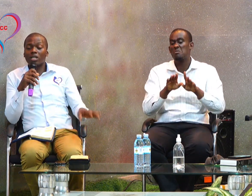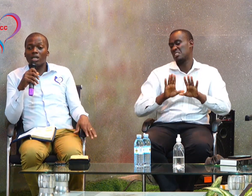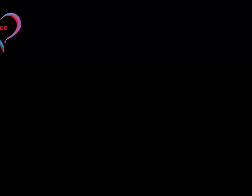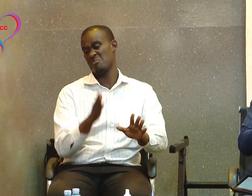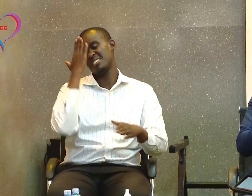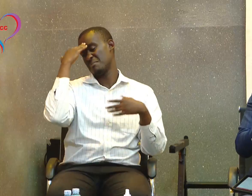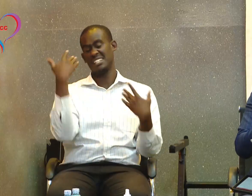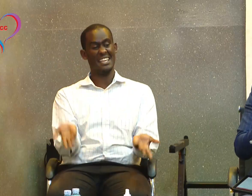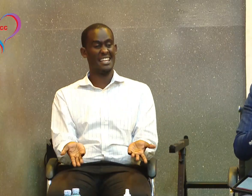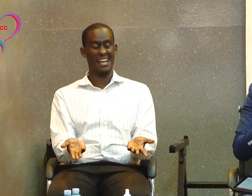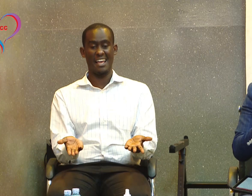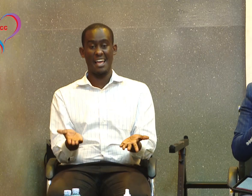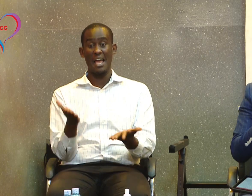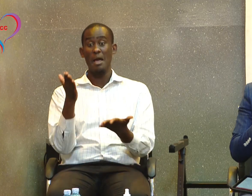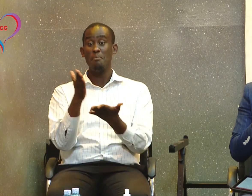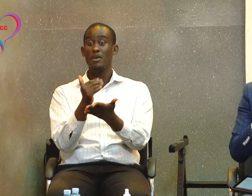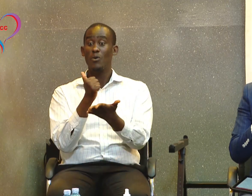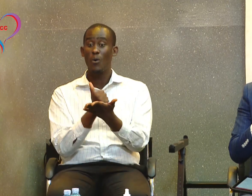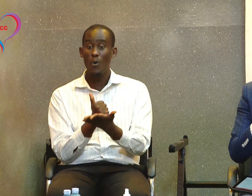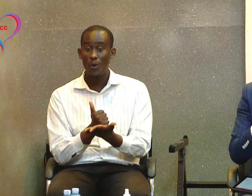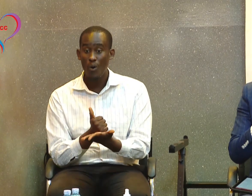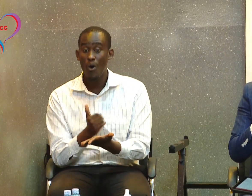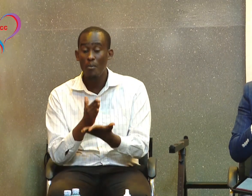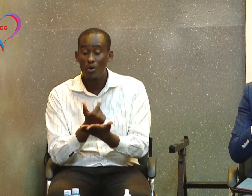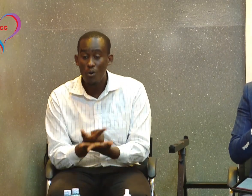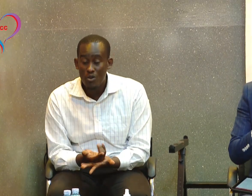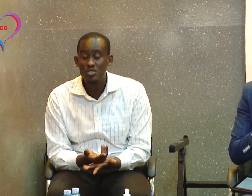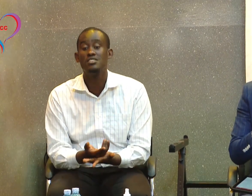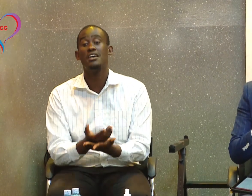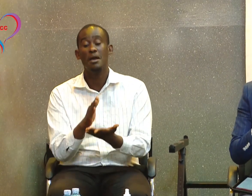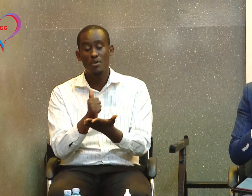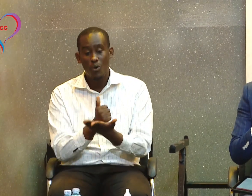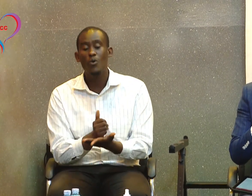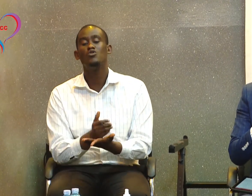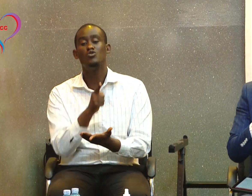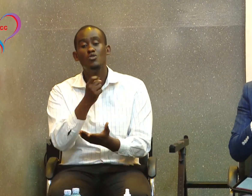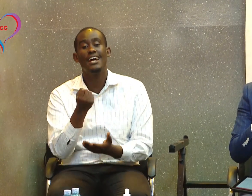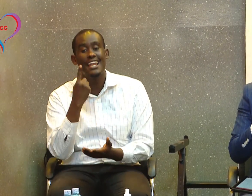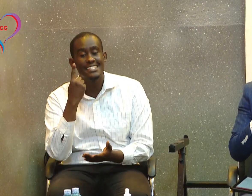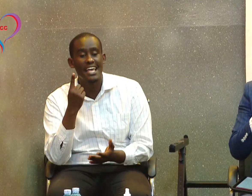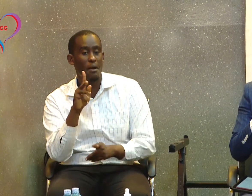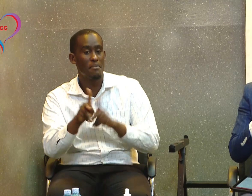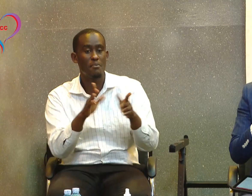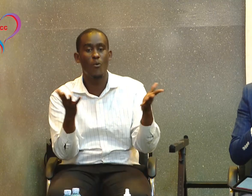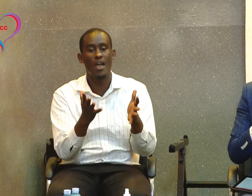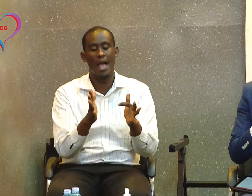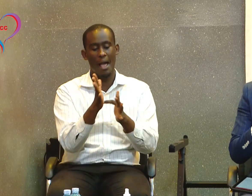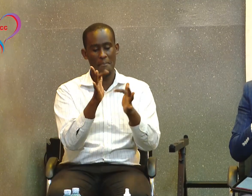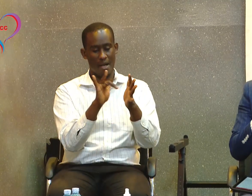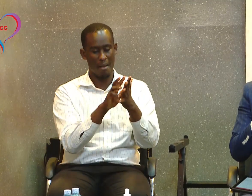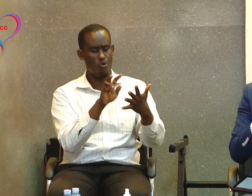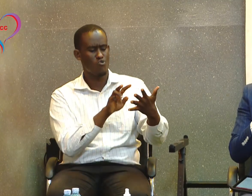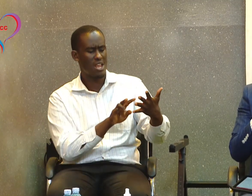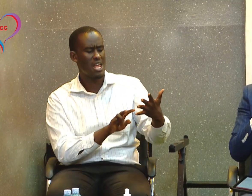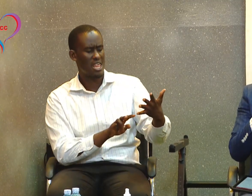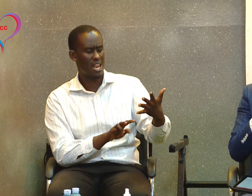cannot understand them. You can understand people in the Bible. People are evil. We are evil. I'm evil. And the Bible tells you, don't trust me. So you